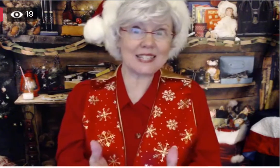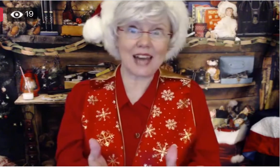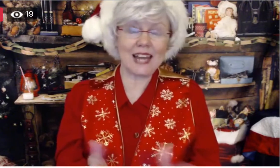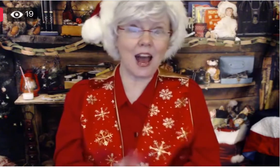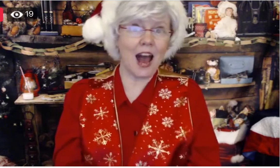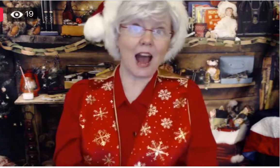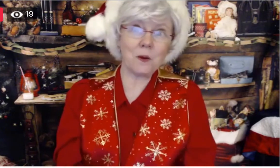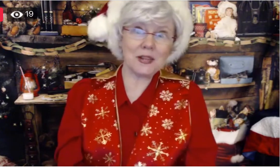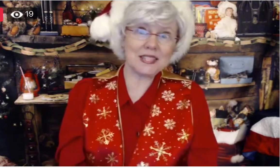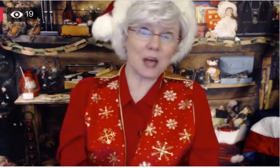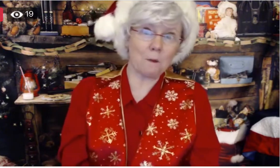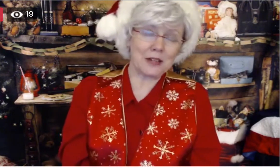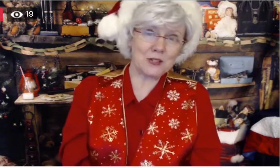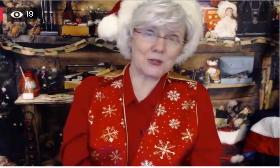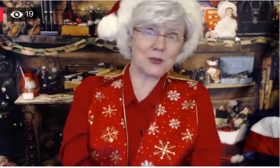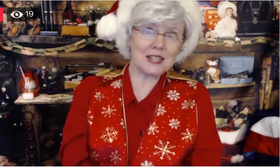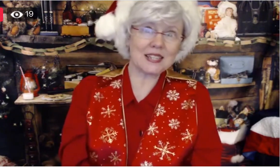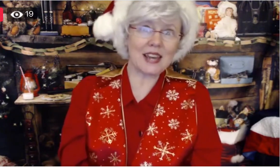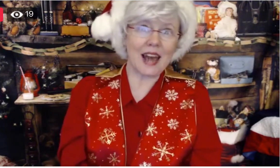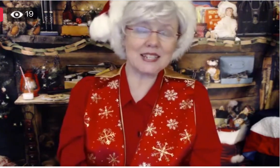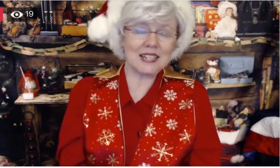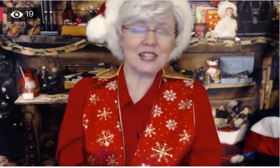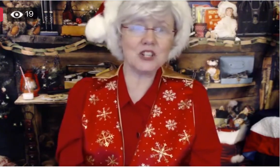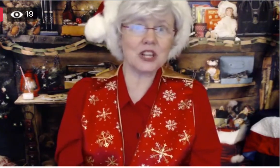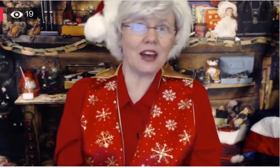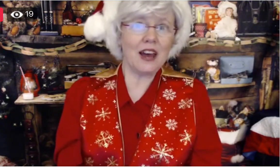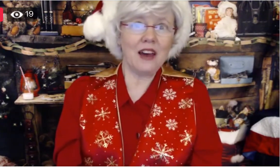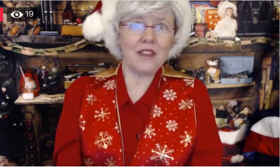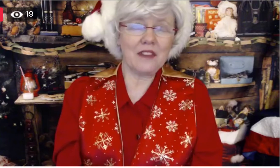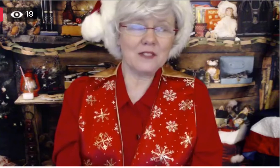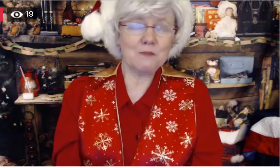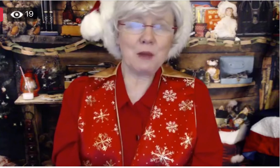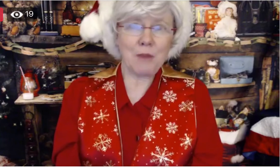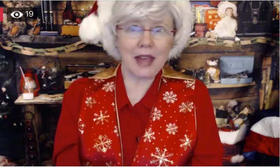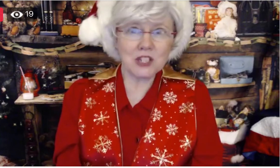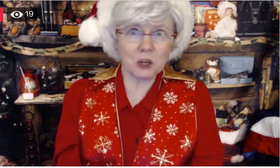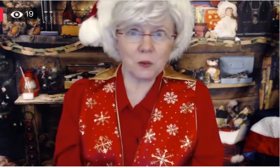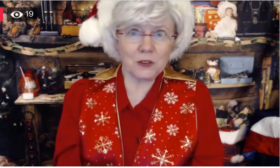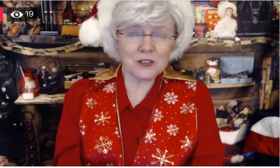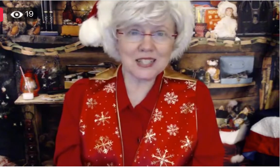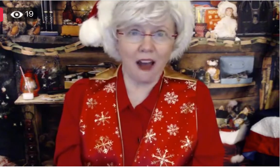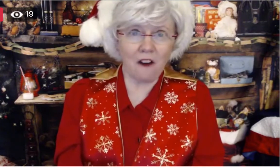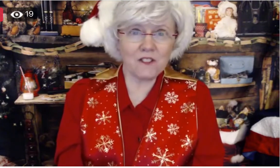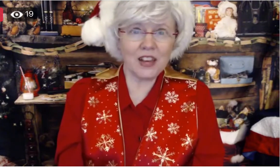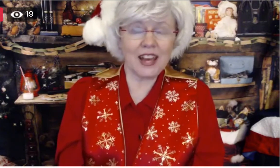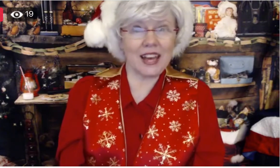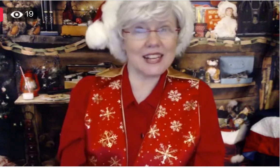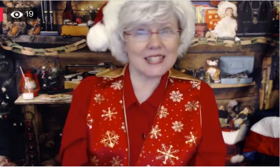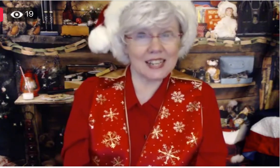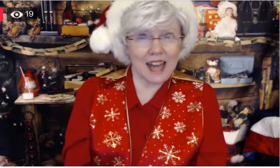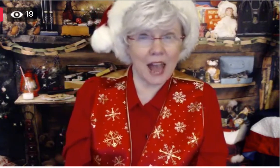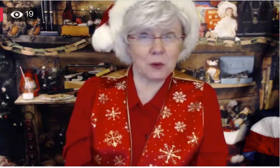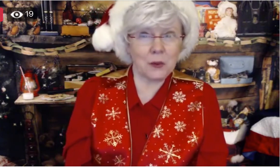study. I always tell my students that I teach that be patient with yourself. It is a